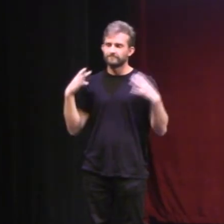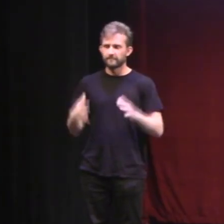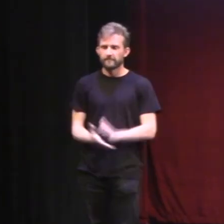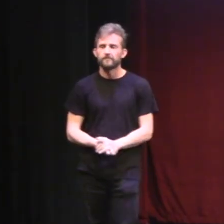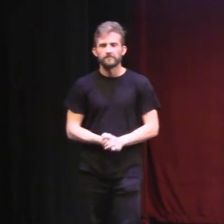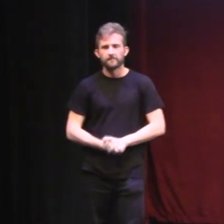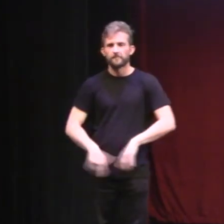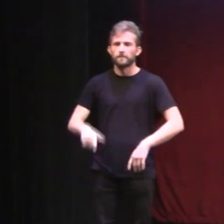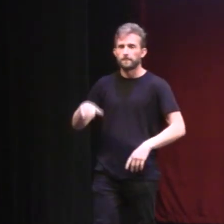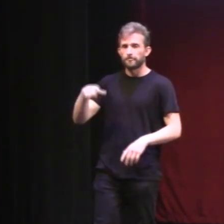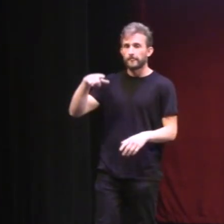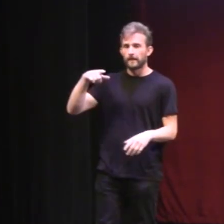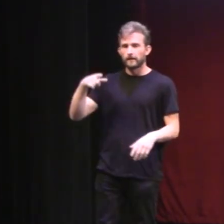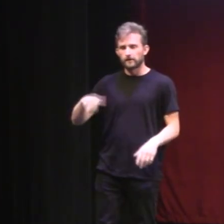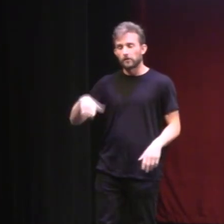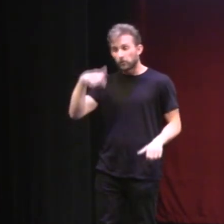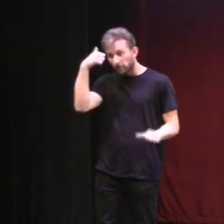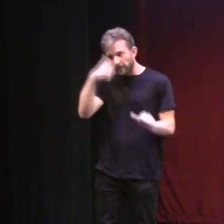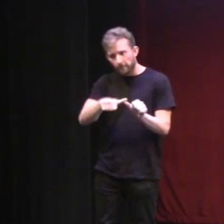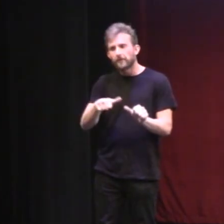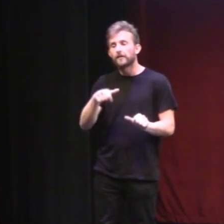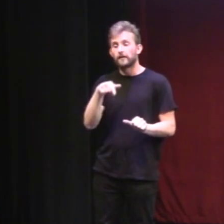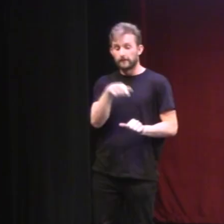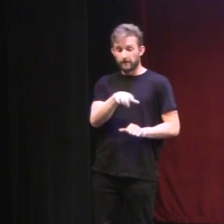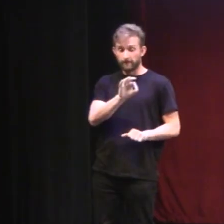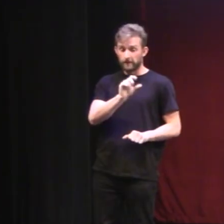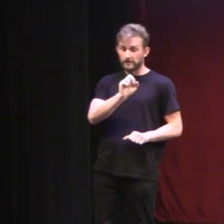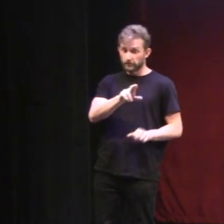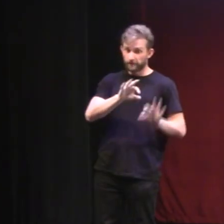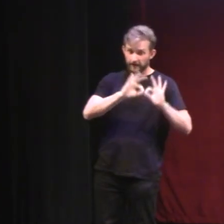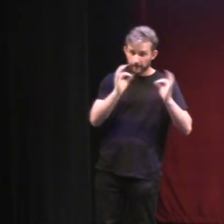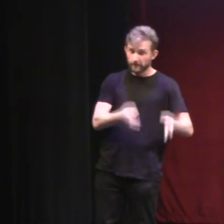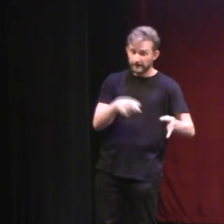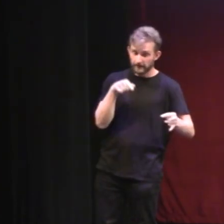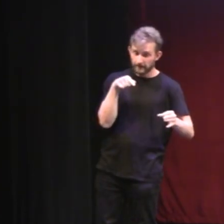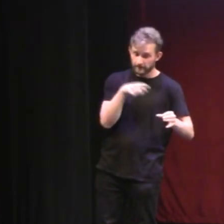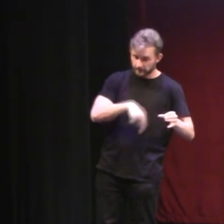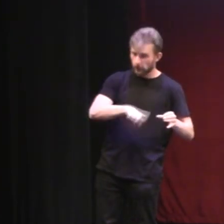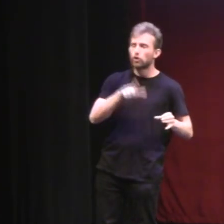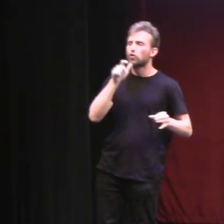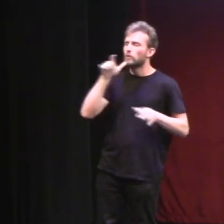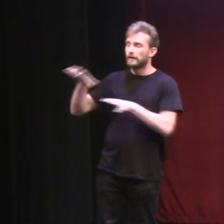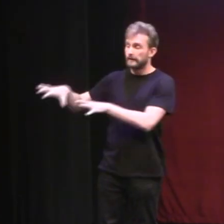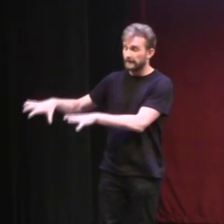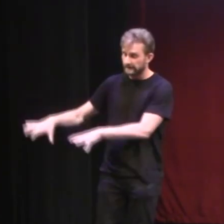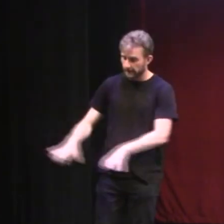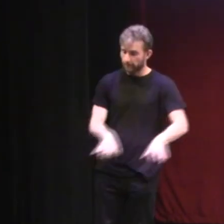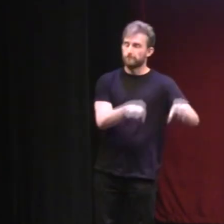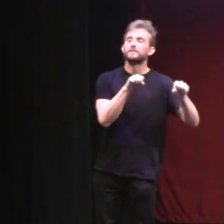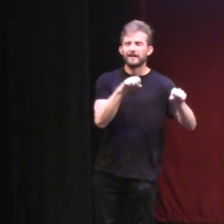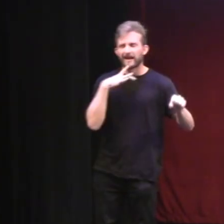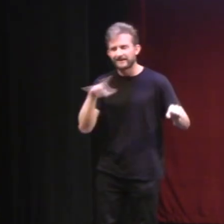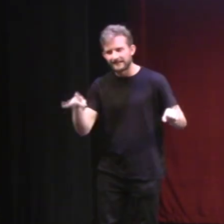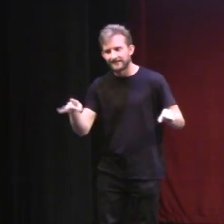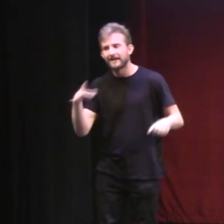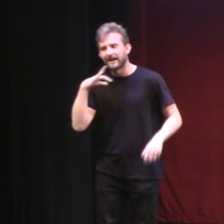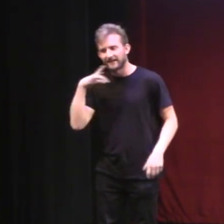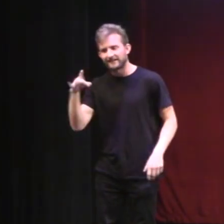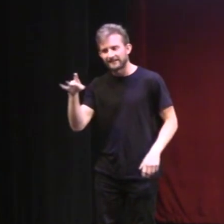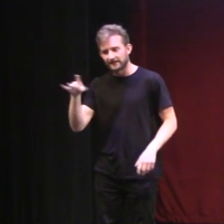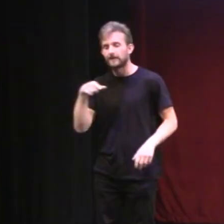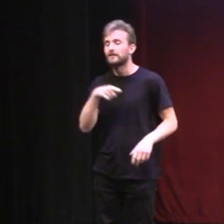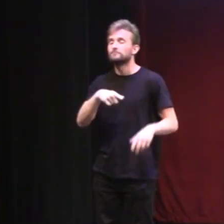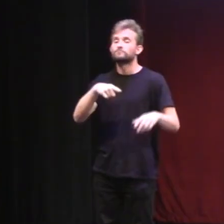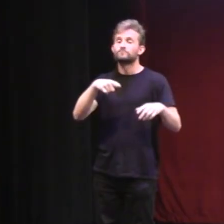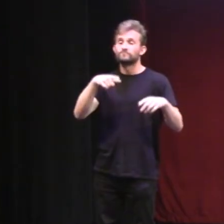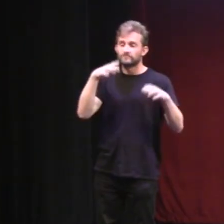her. She was adopted by her foster family once she turned 18, which was fantastic. I was invited to go.